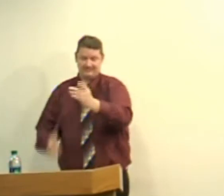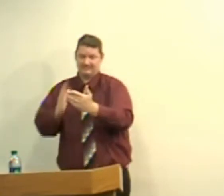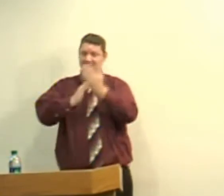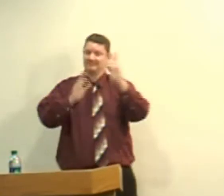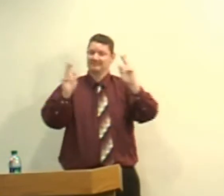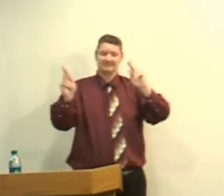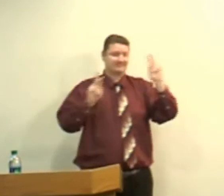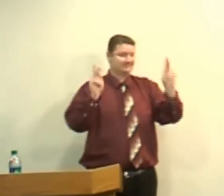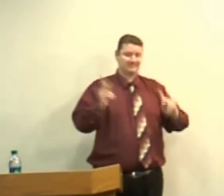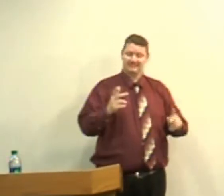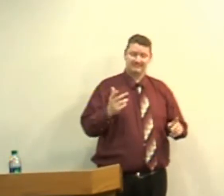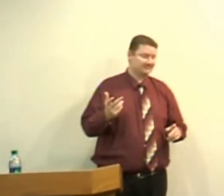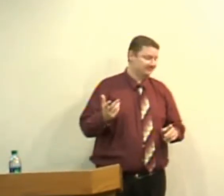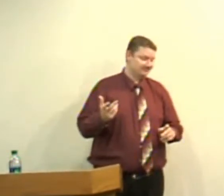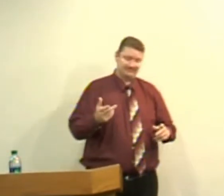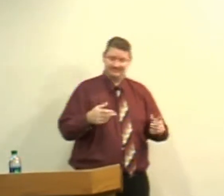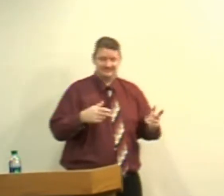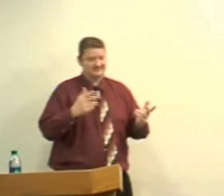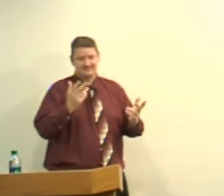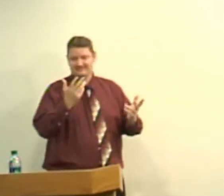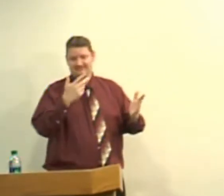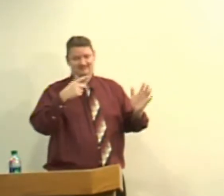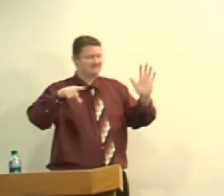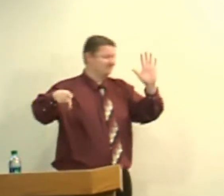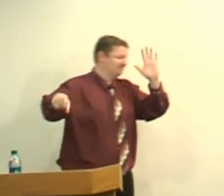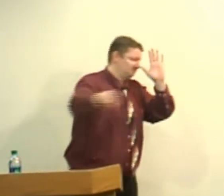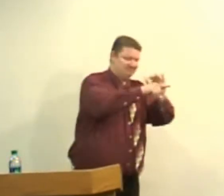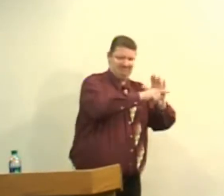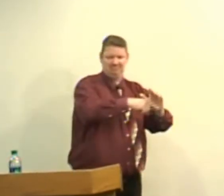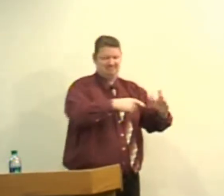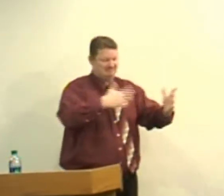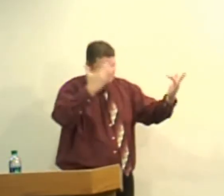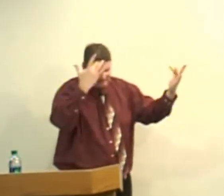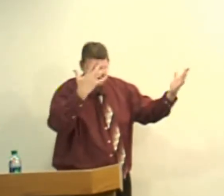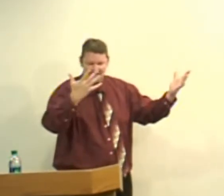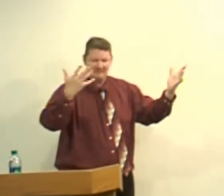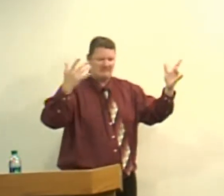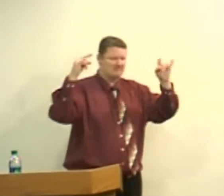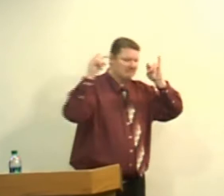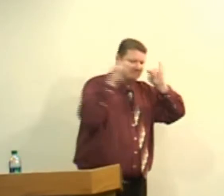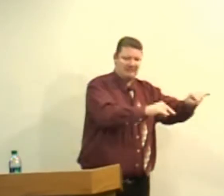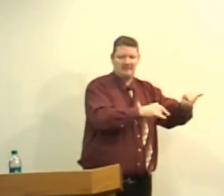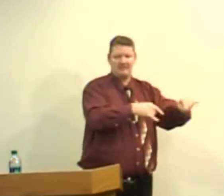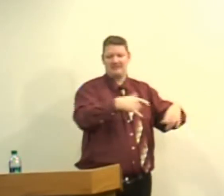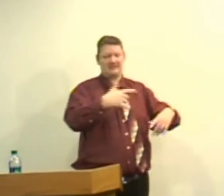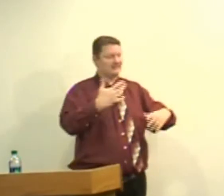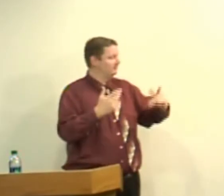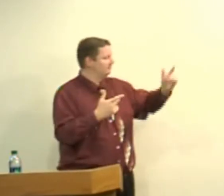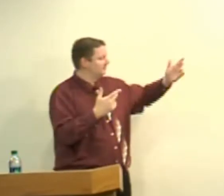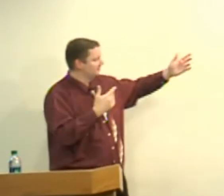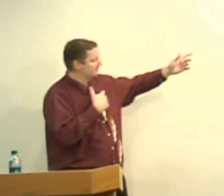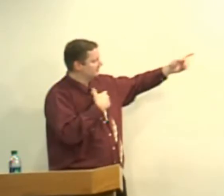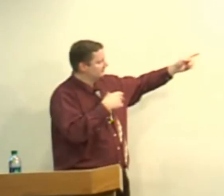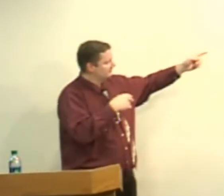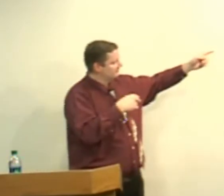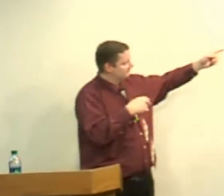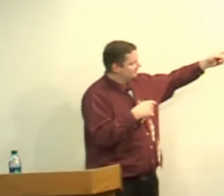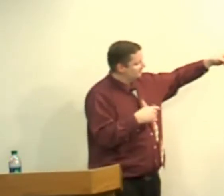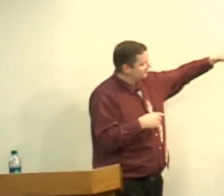have done really well. No. These people are against you. They mock you. It